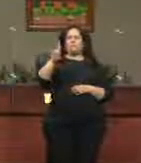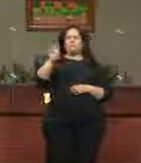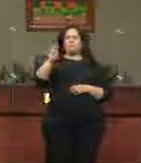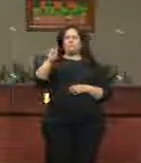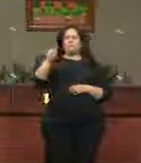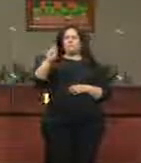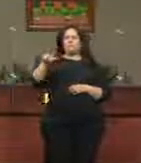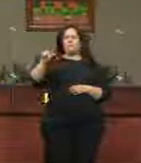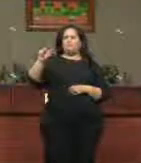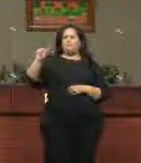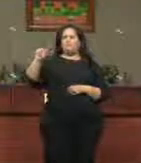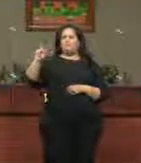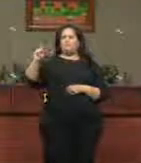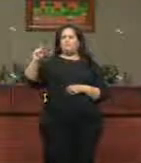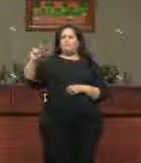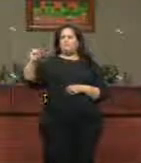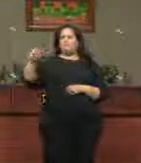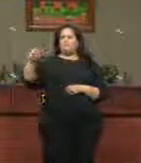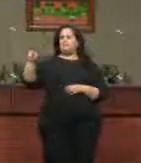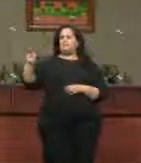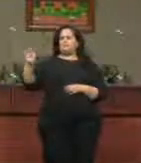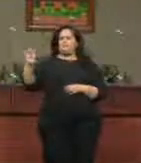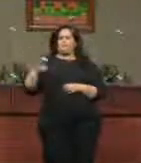ocfl.net/emergency rental assistance.